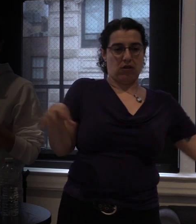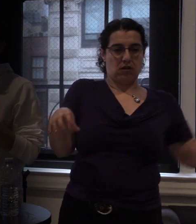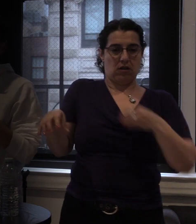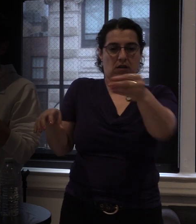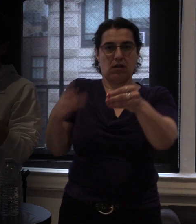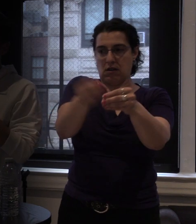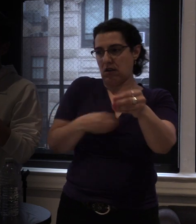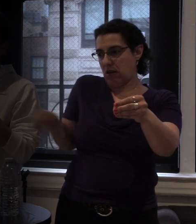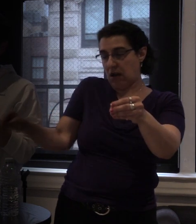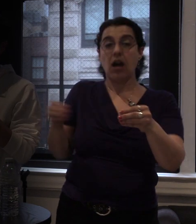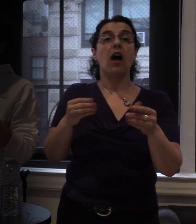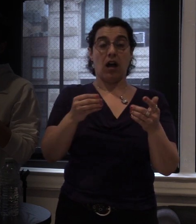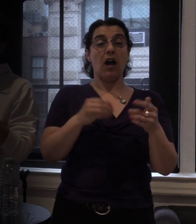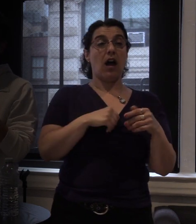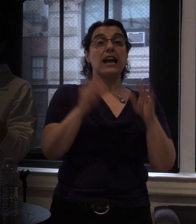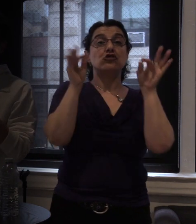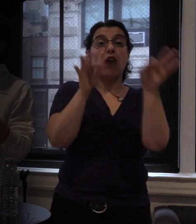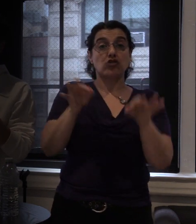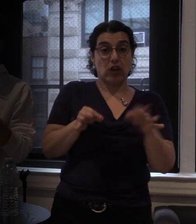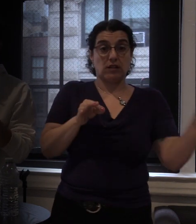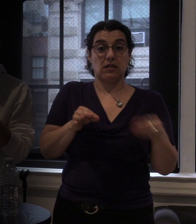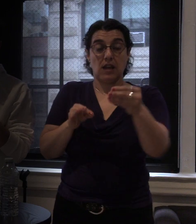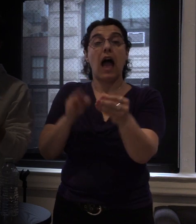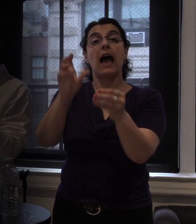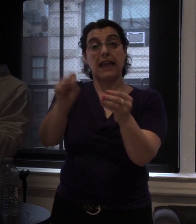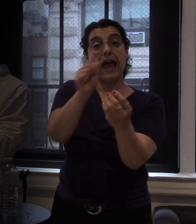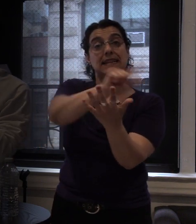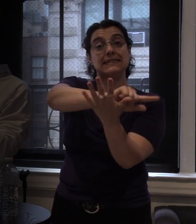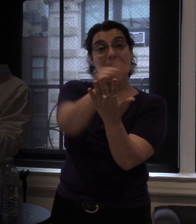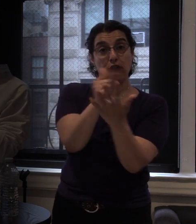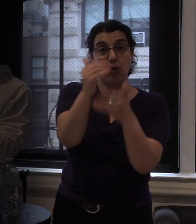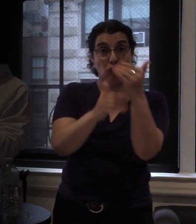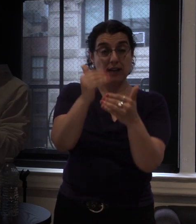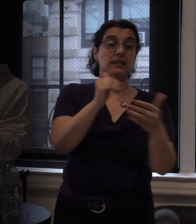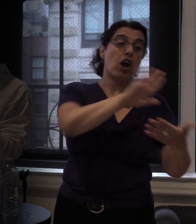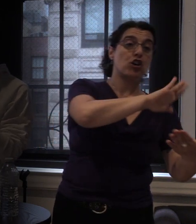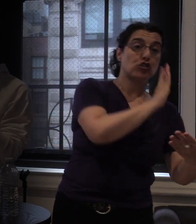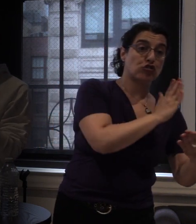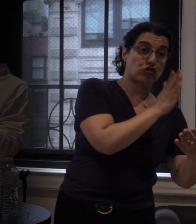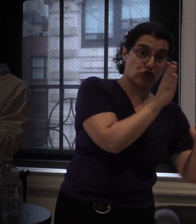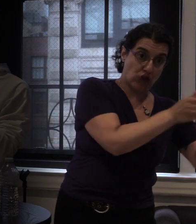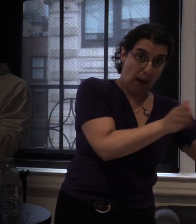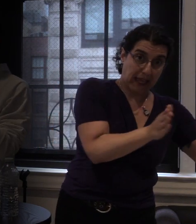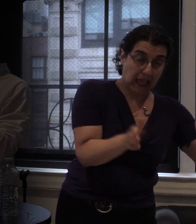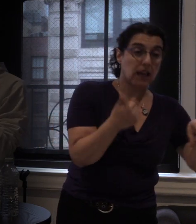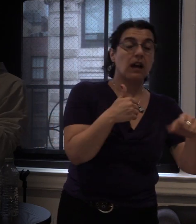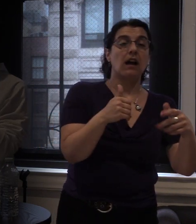can either perform serial processing. On one unit, does all the tasks from the beginning to the end.